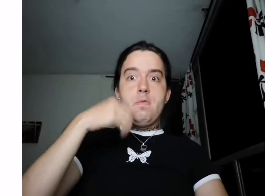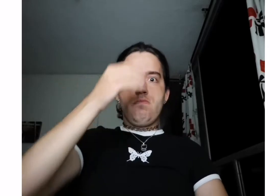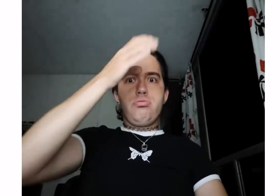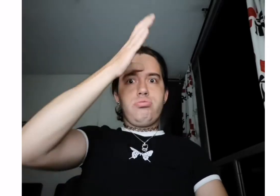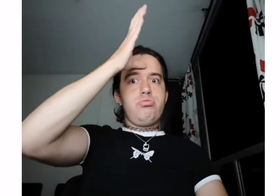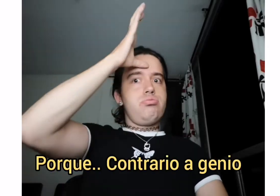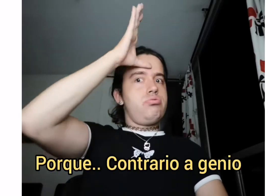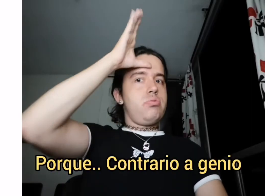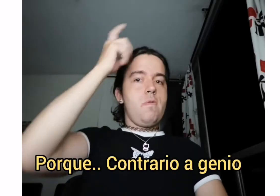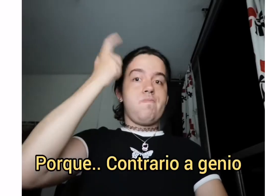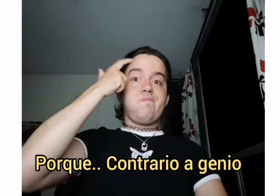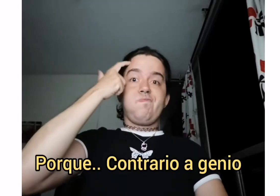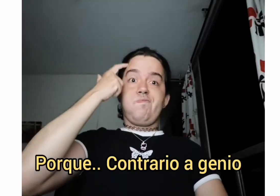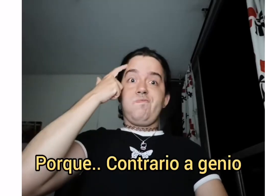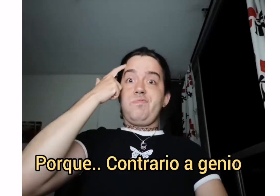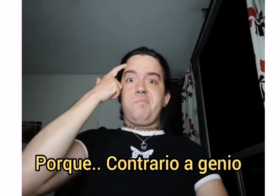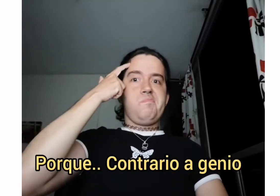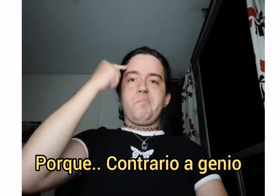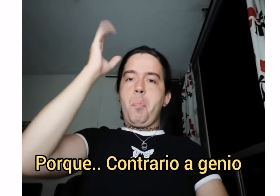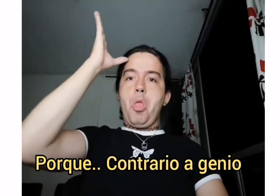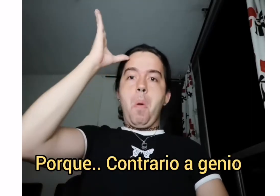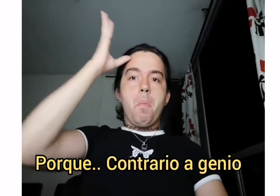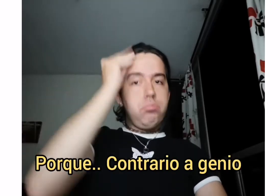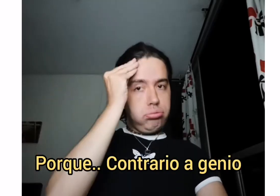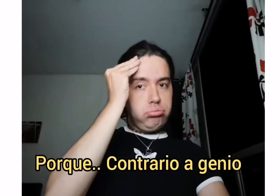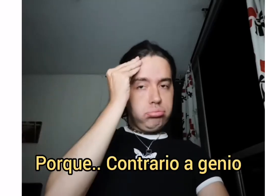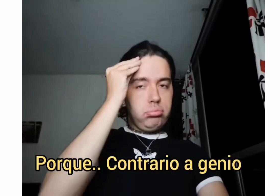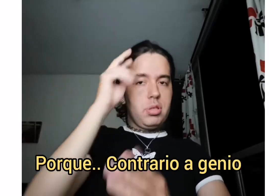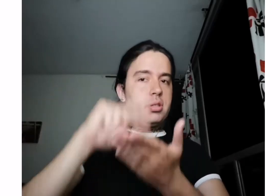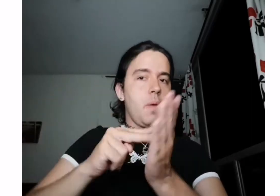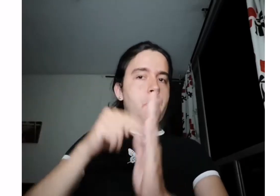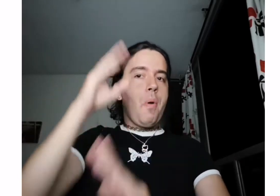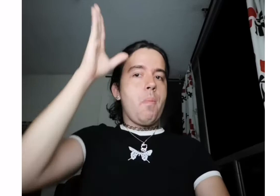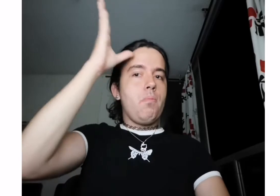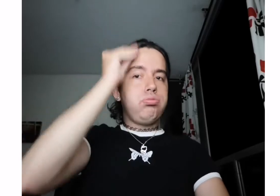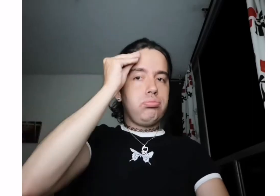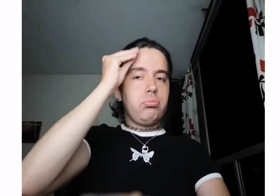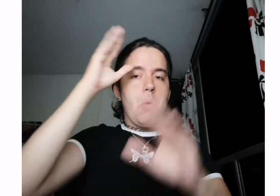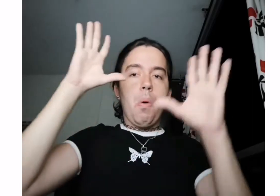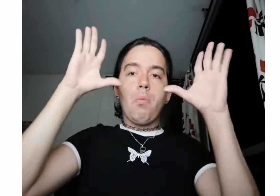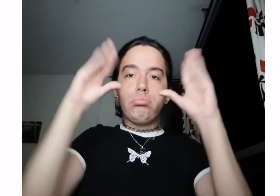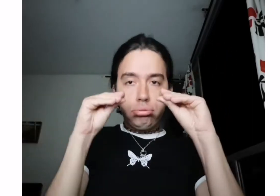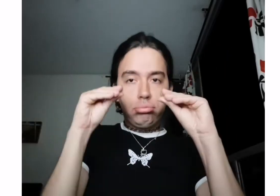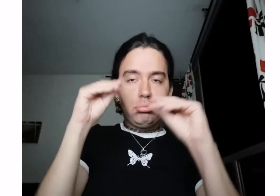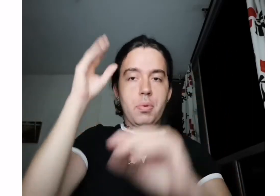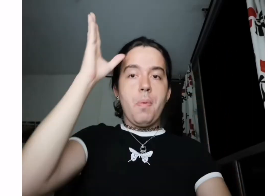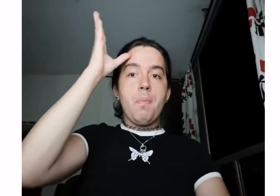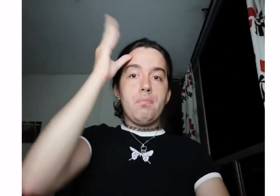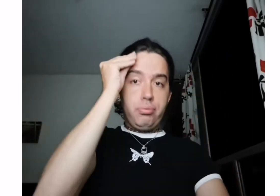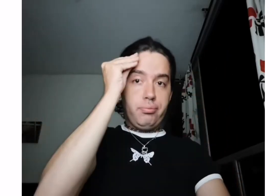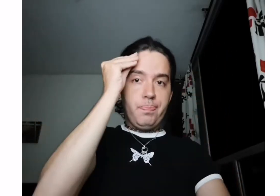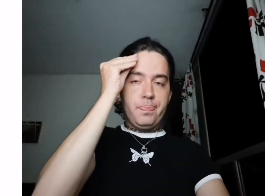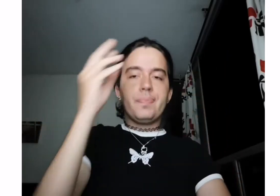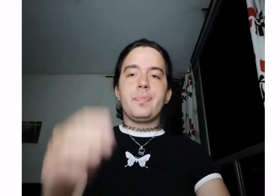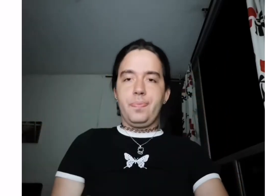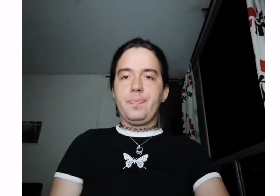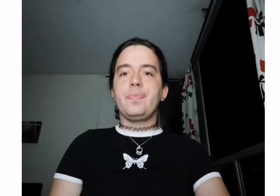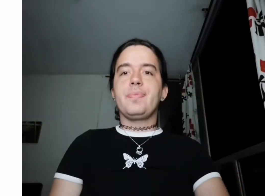couldn't take us too seriously I must admit I was relieved Cause I never wanna play